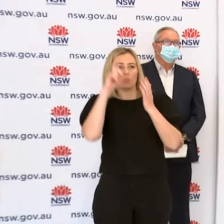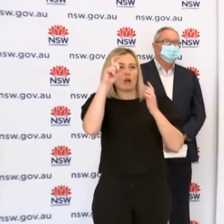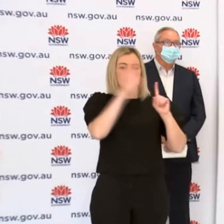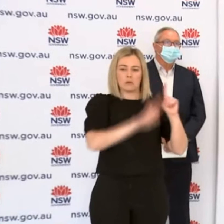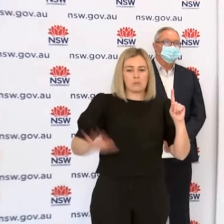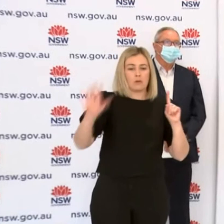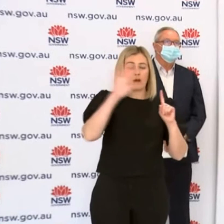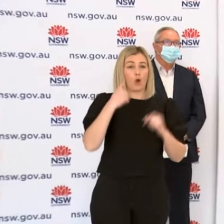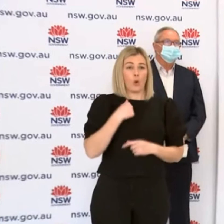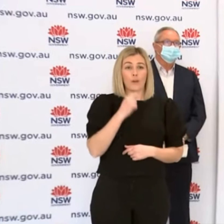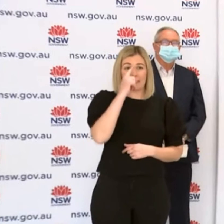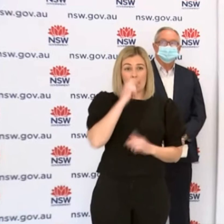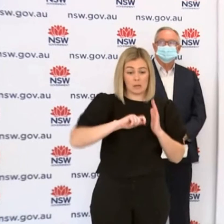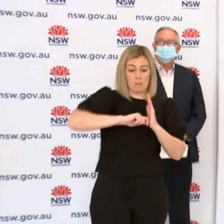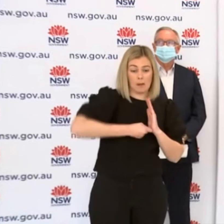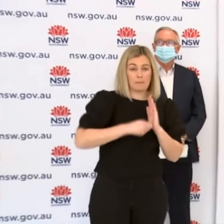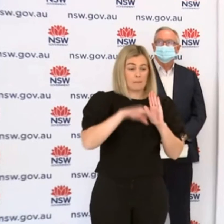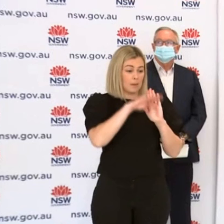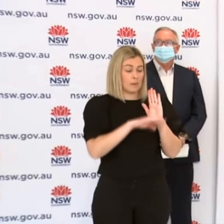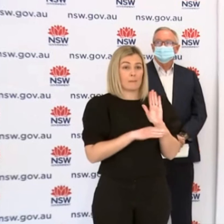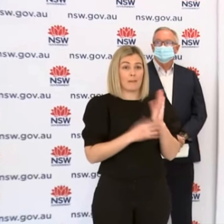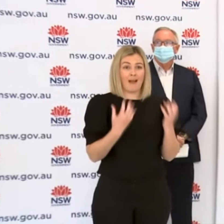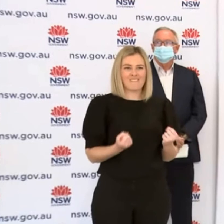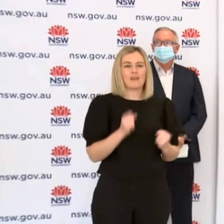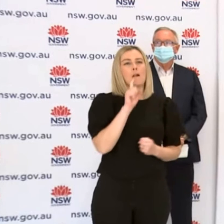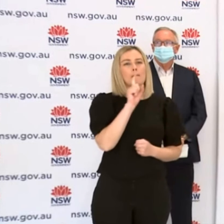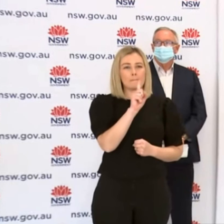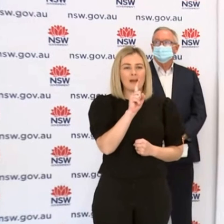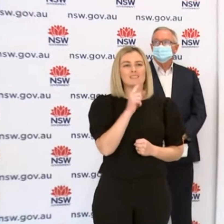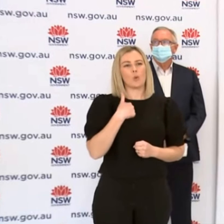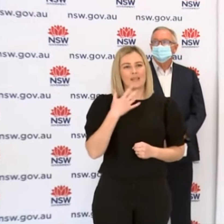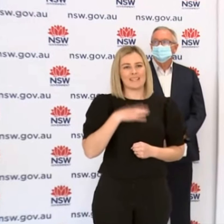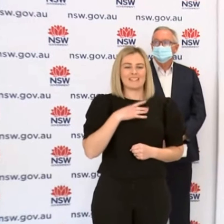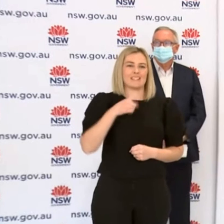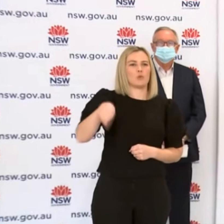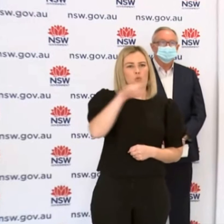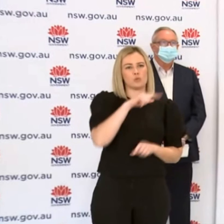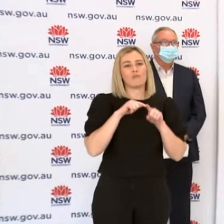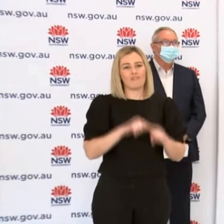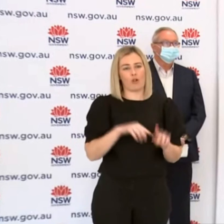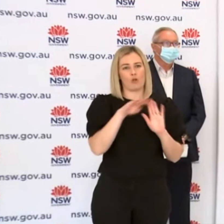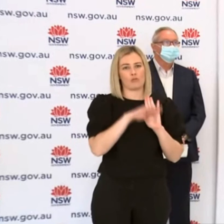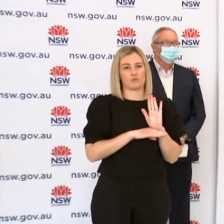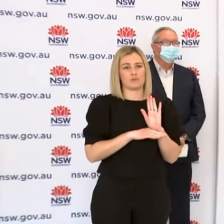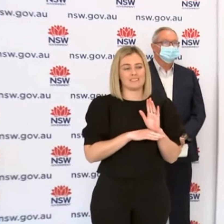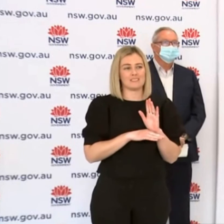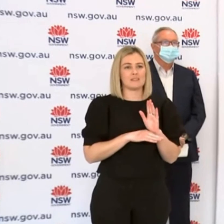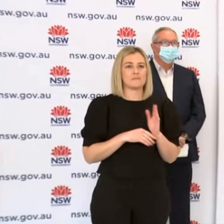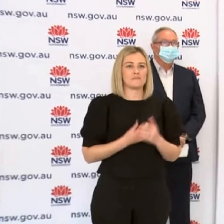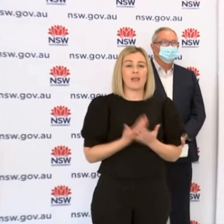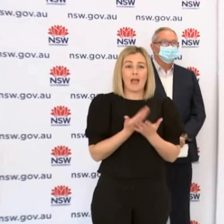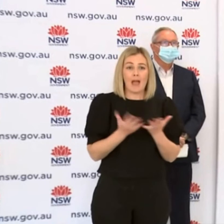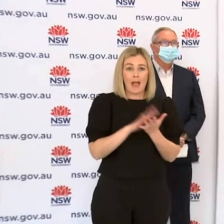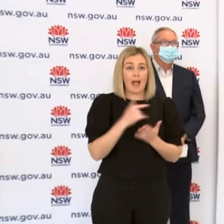beaches. What we need people to do is to understand that they are a part of the solution to what is a